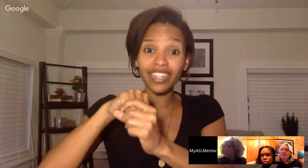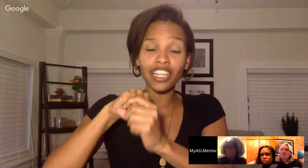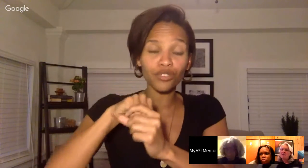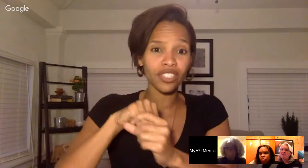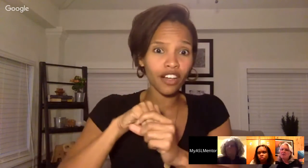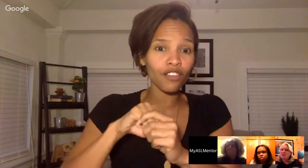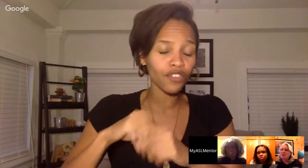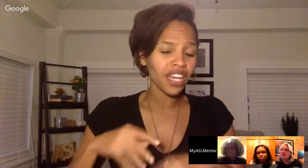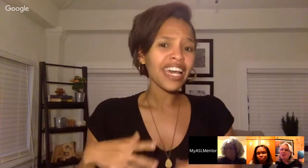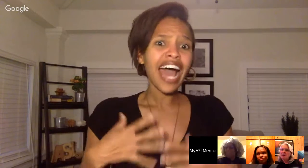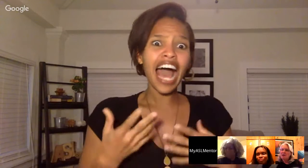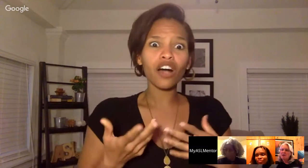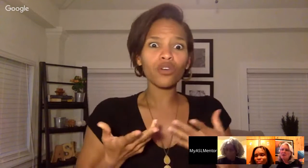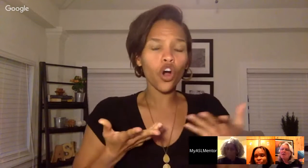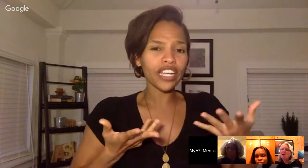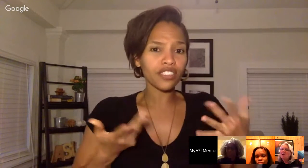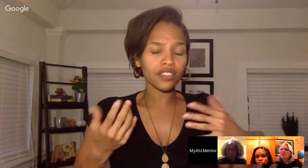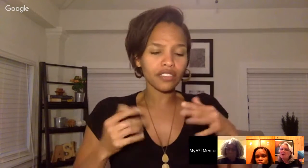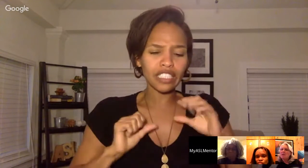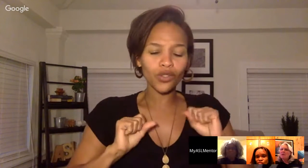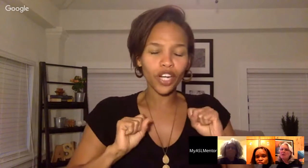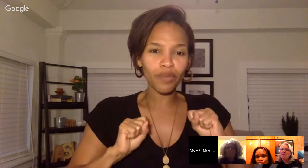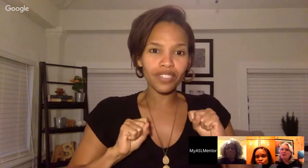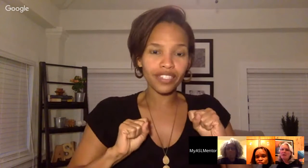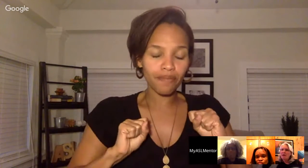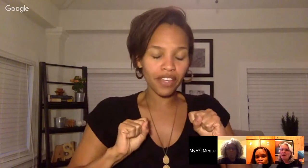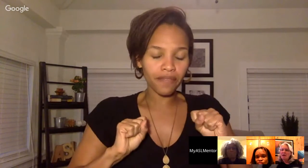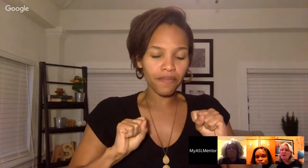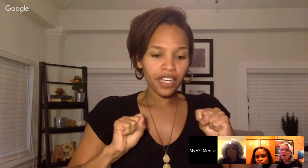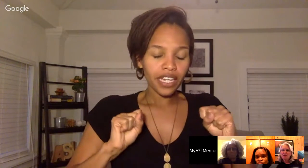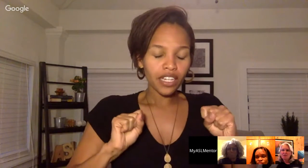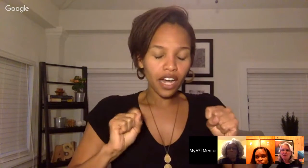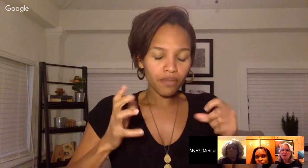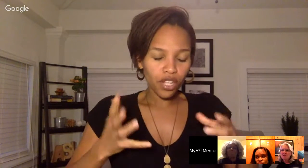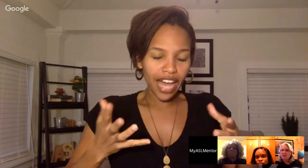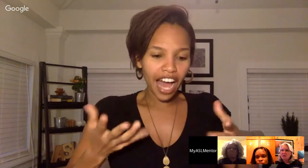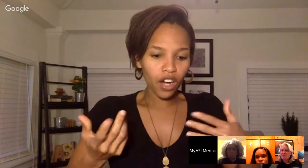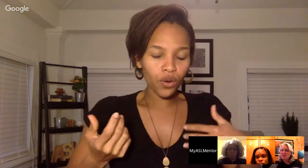in the class herself, how it's, oh, I almost said something.